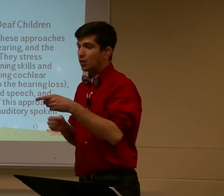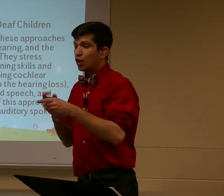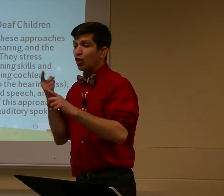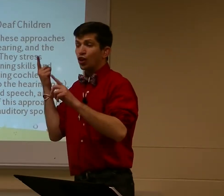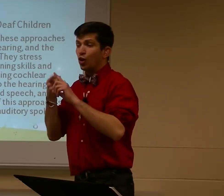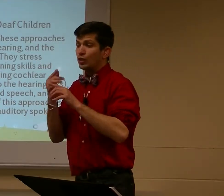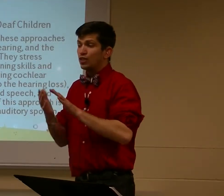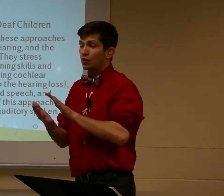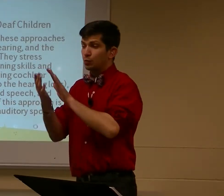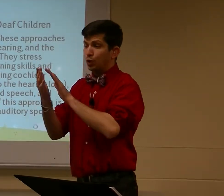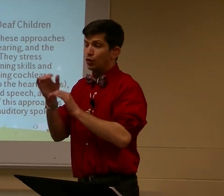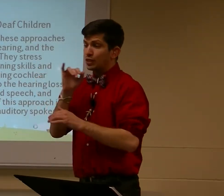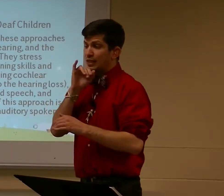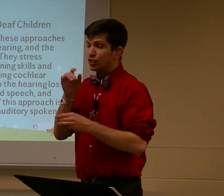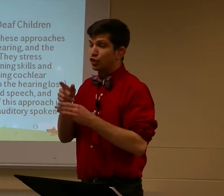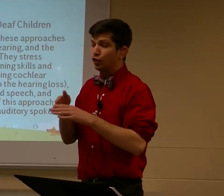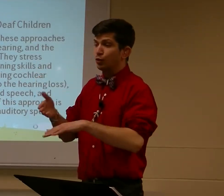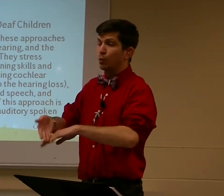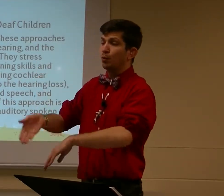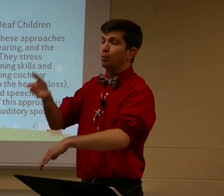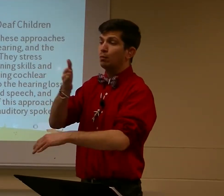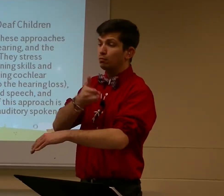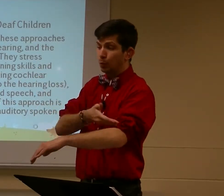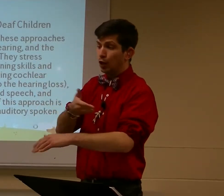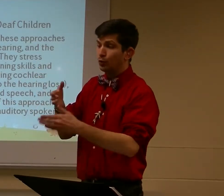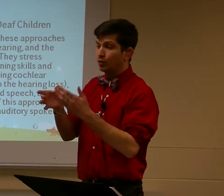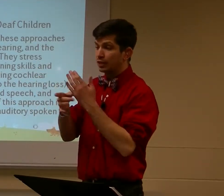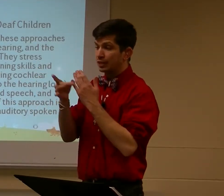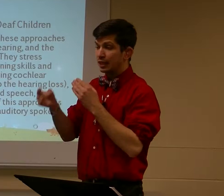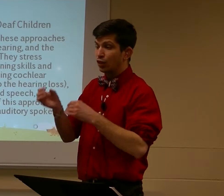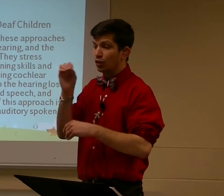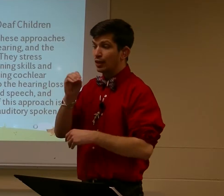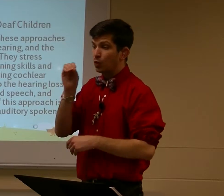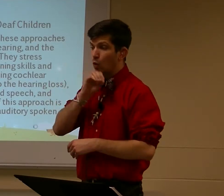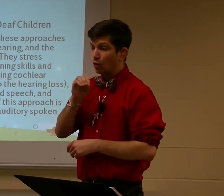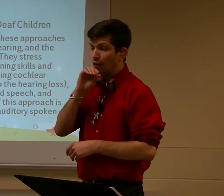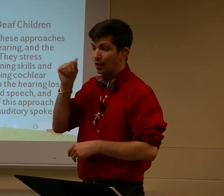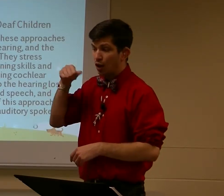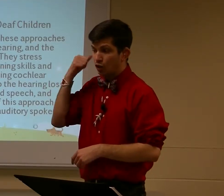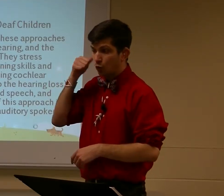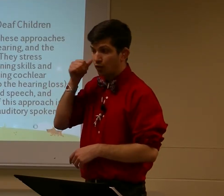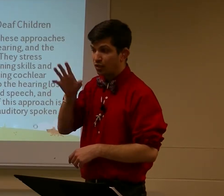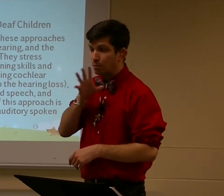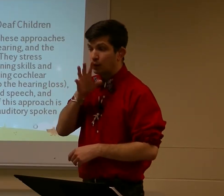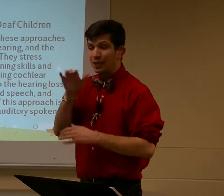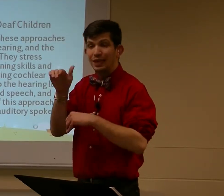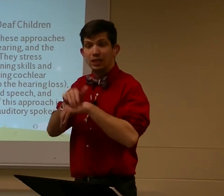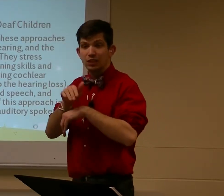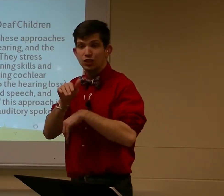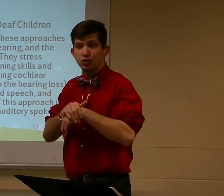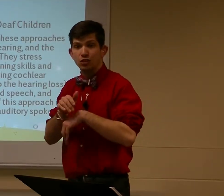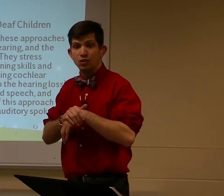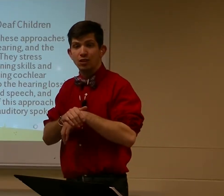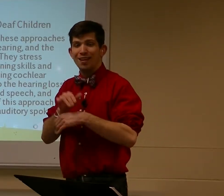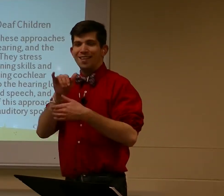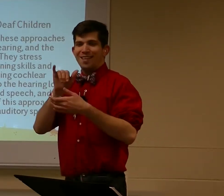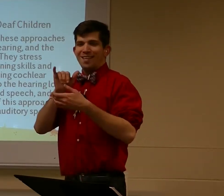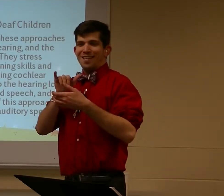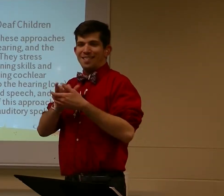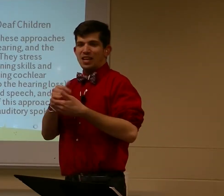The goal of this approach is to promote skill in oral and auditory spoken English. That's what